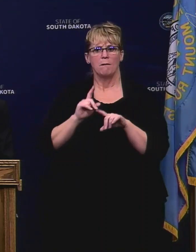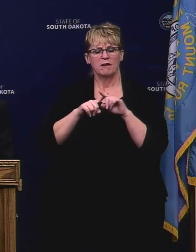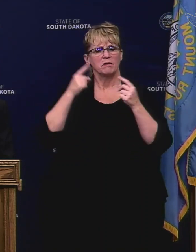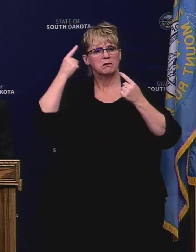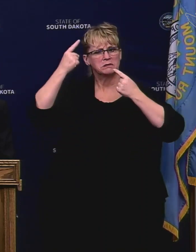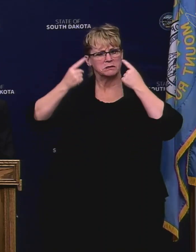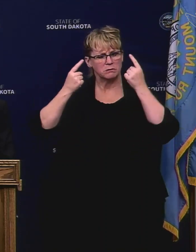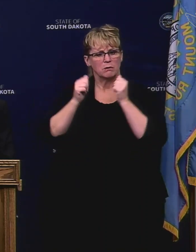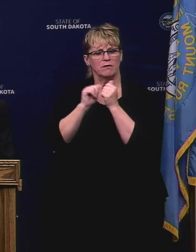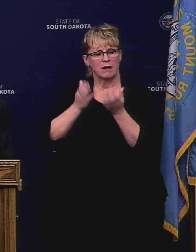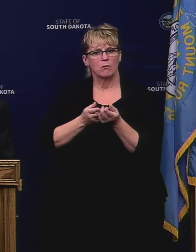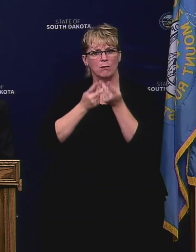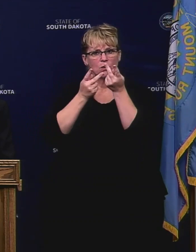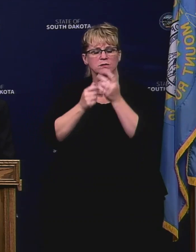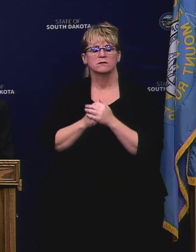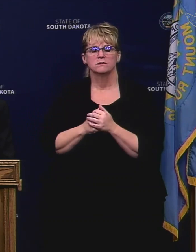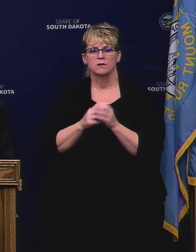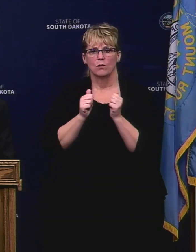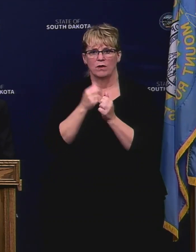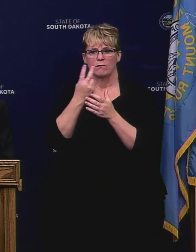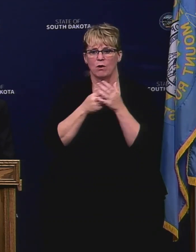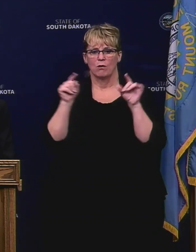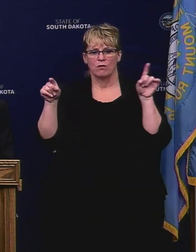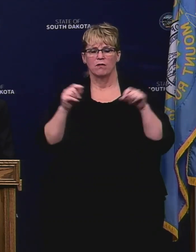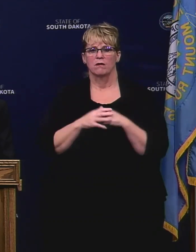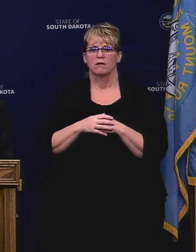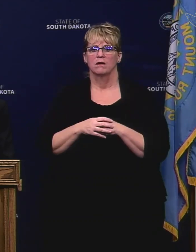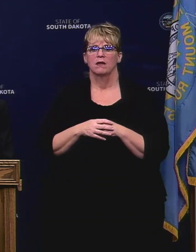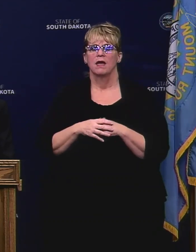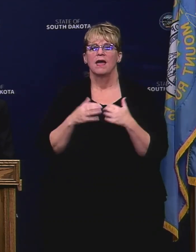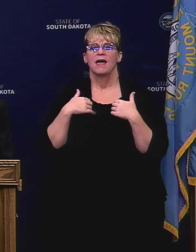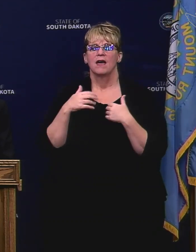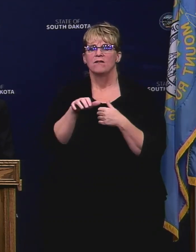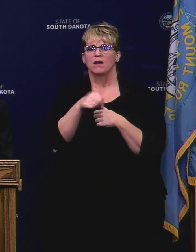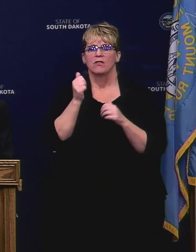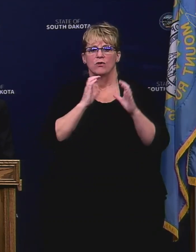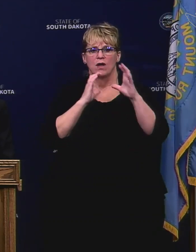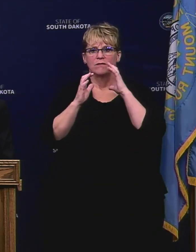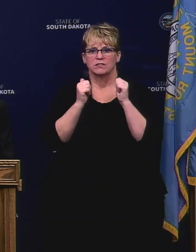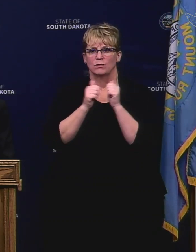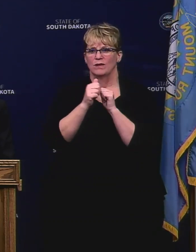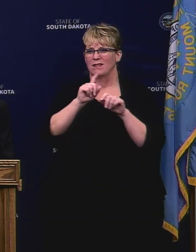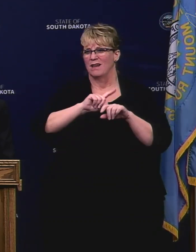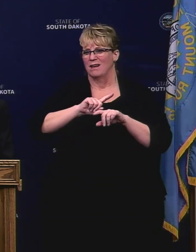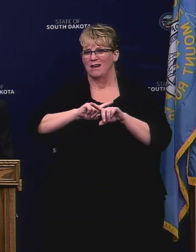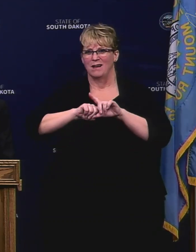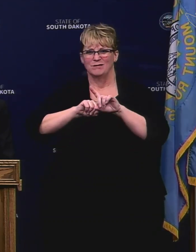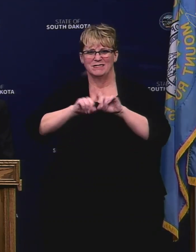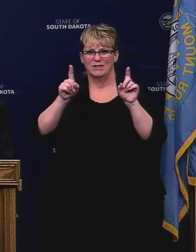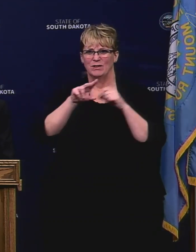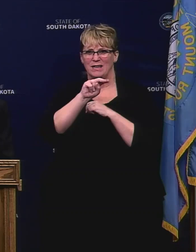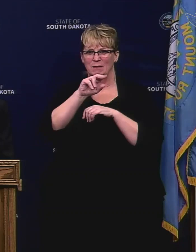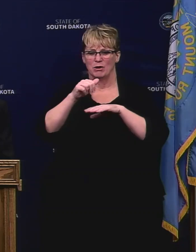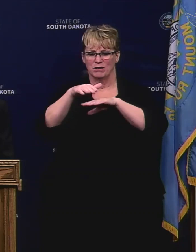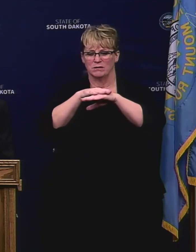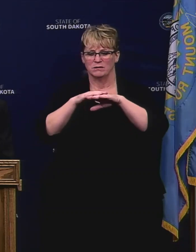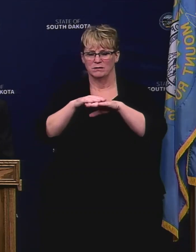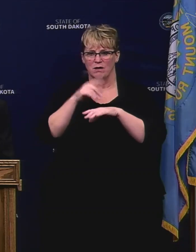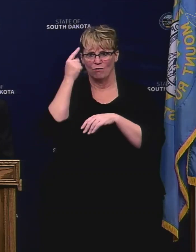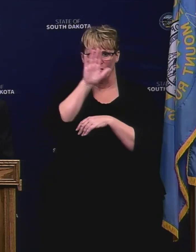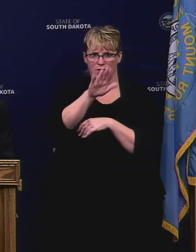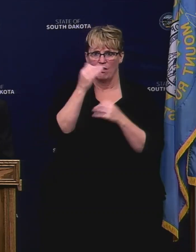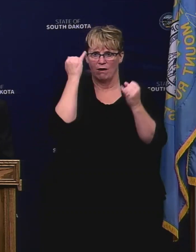the proposal. And then we also have had several other conversations with other tribes about ideas that they have in place